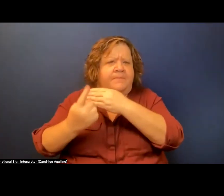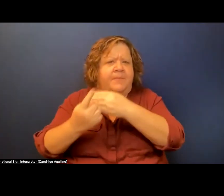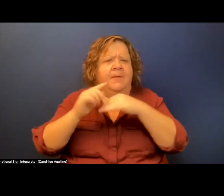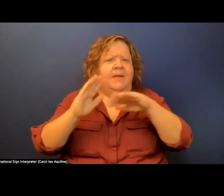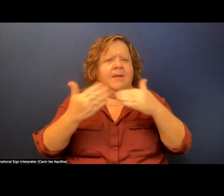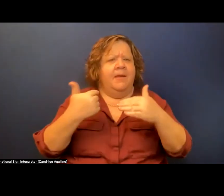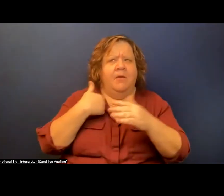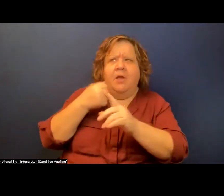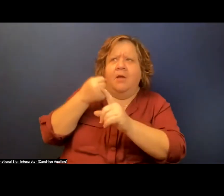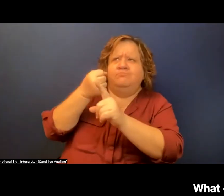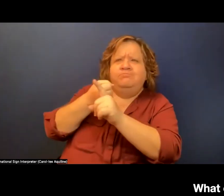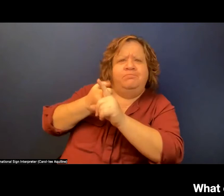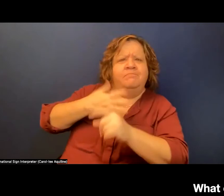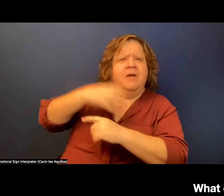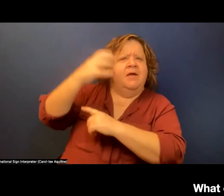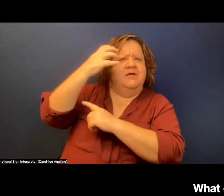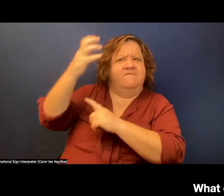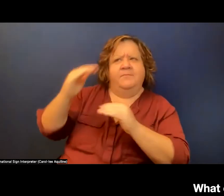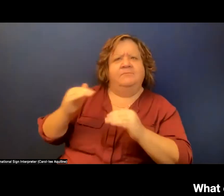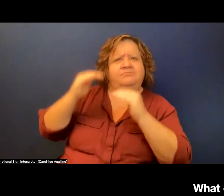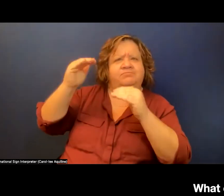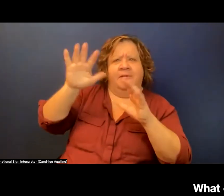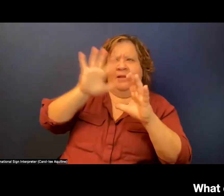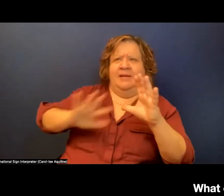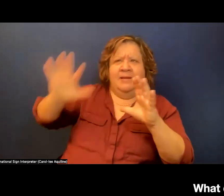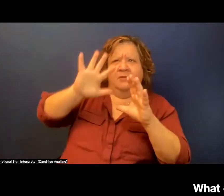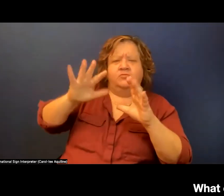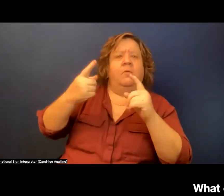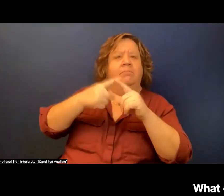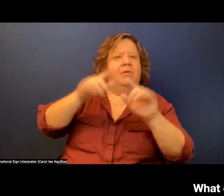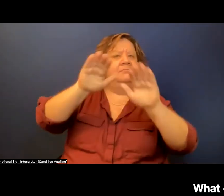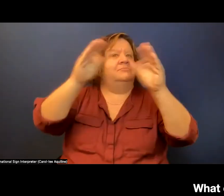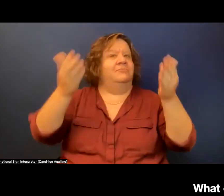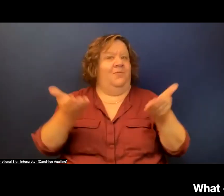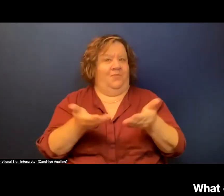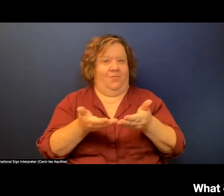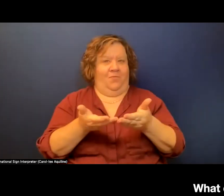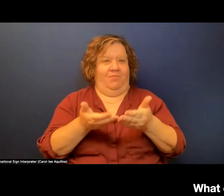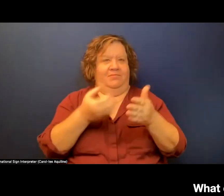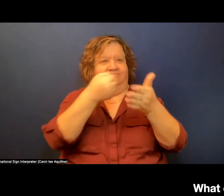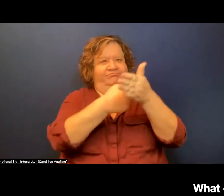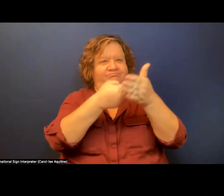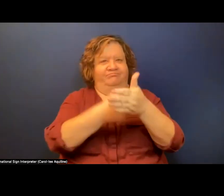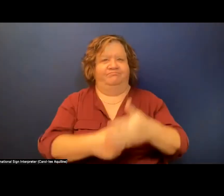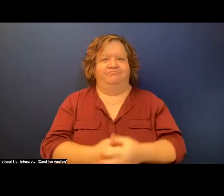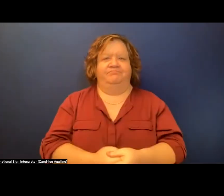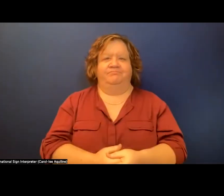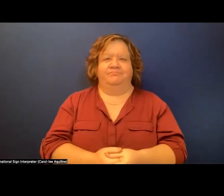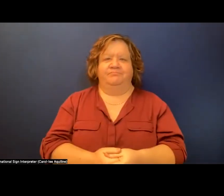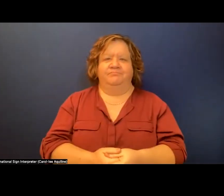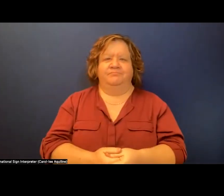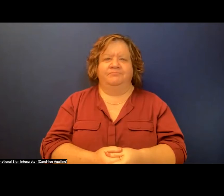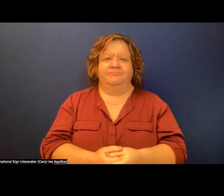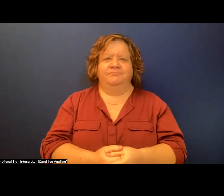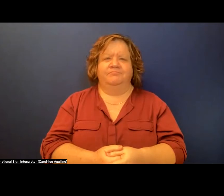global level. So we are asking ourselves, what does it mean to resource us to effectively contribute